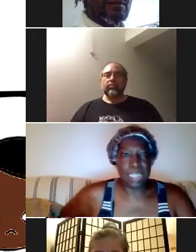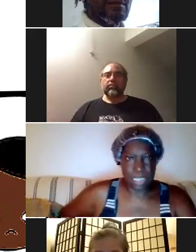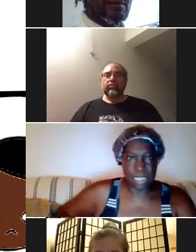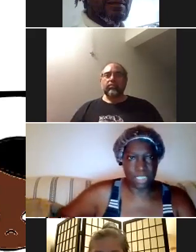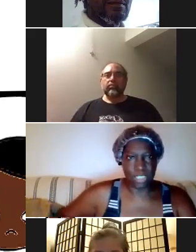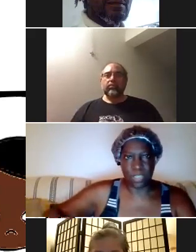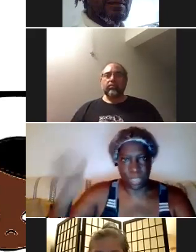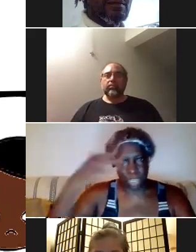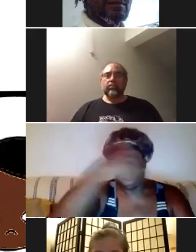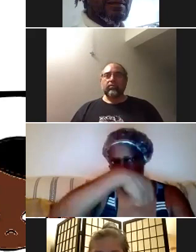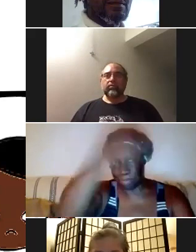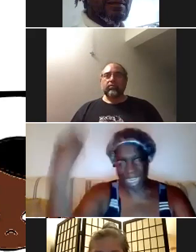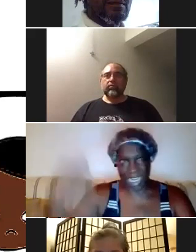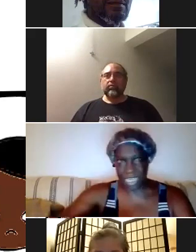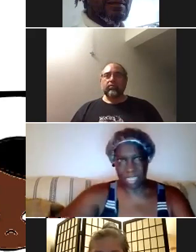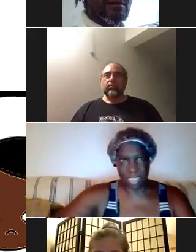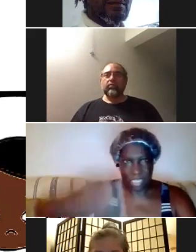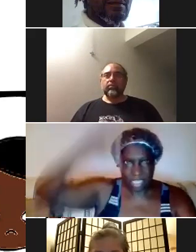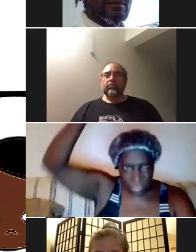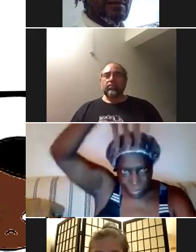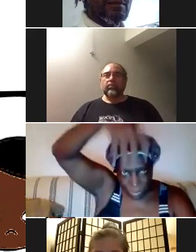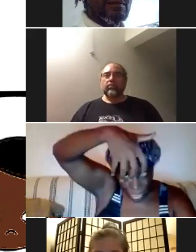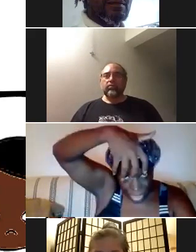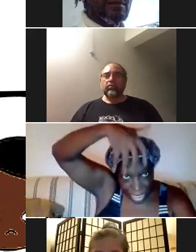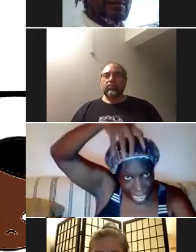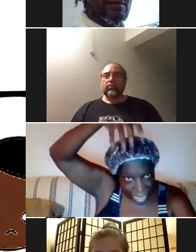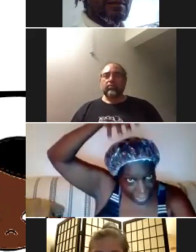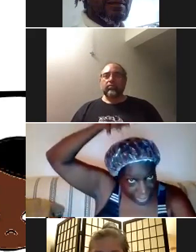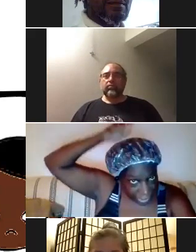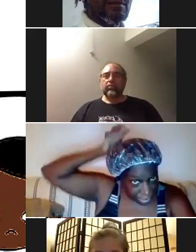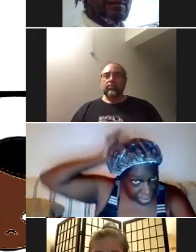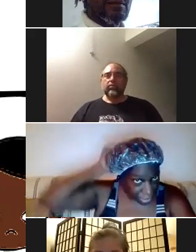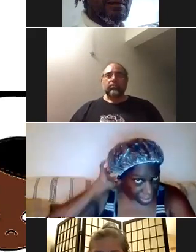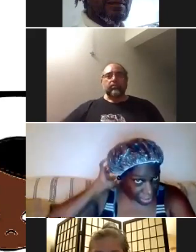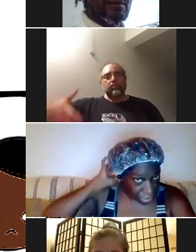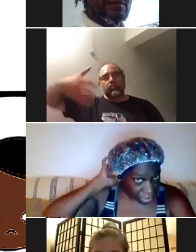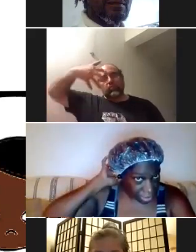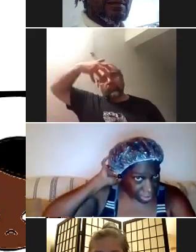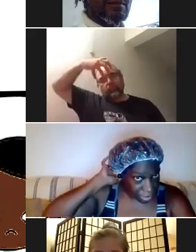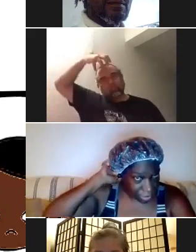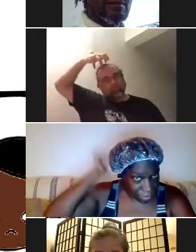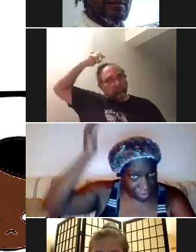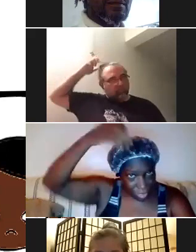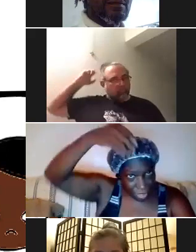is, you know, their mane. So lion.